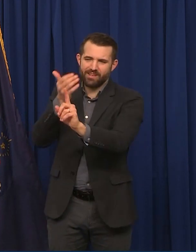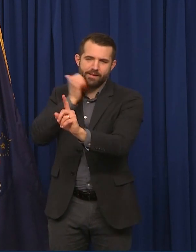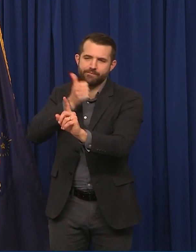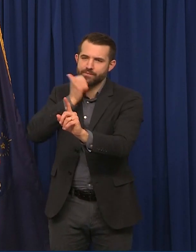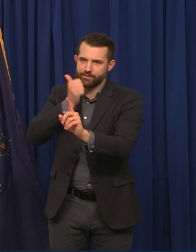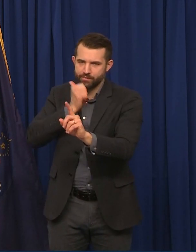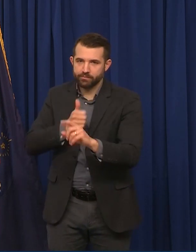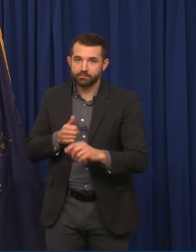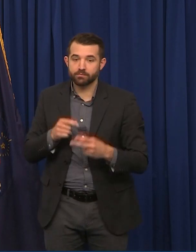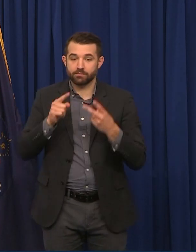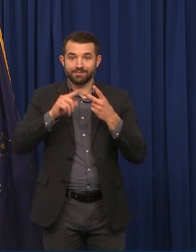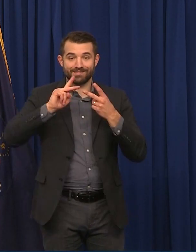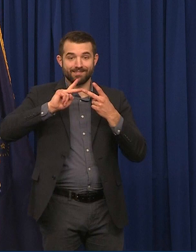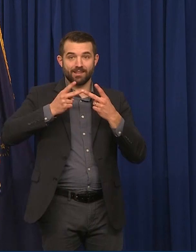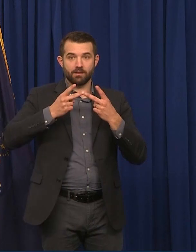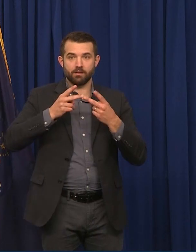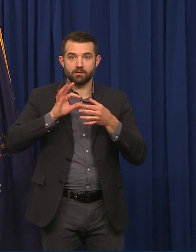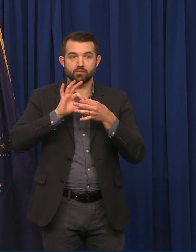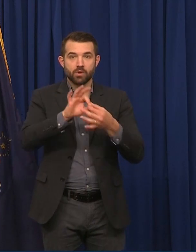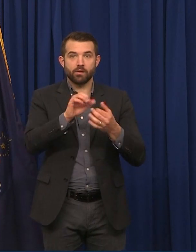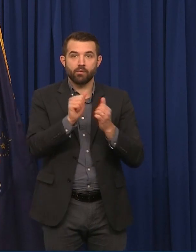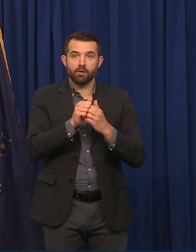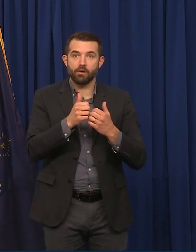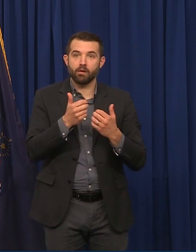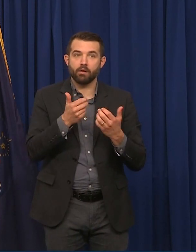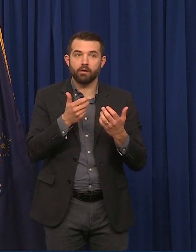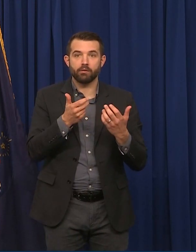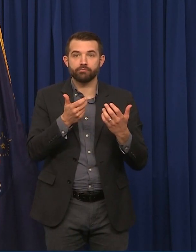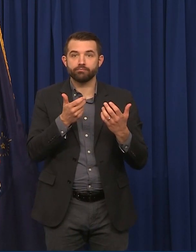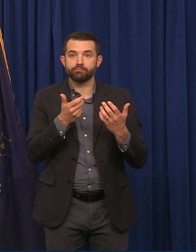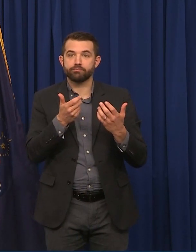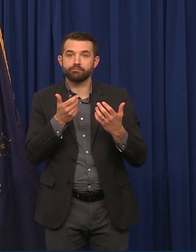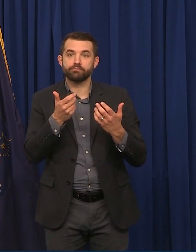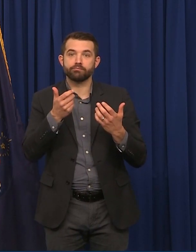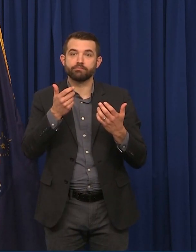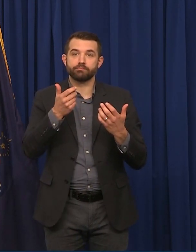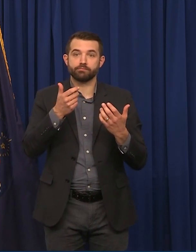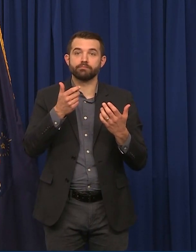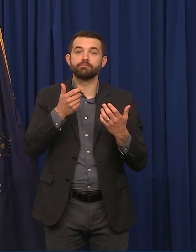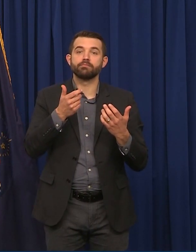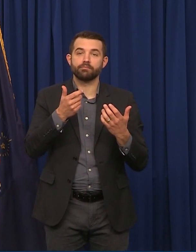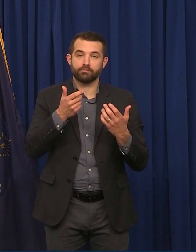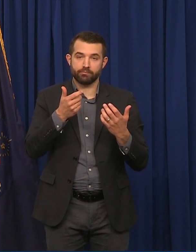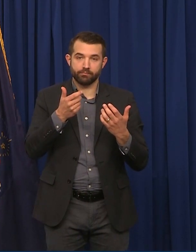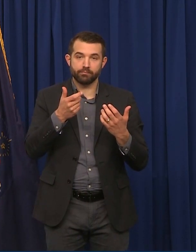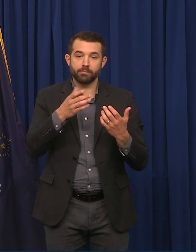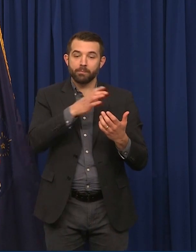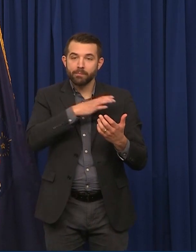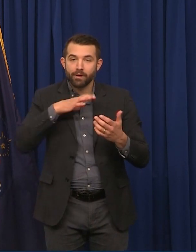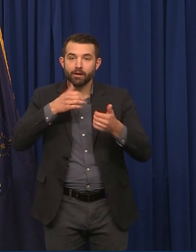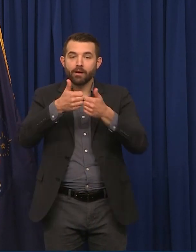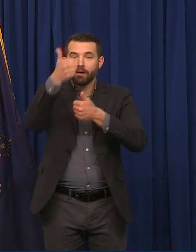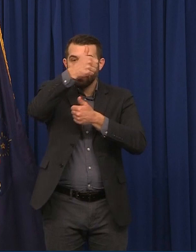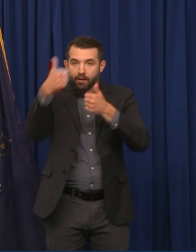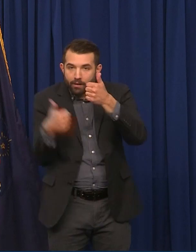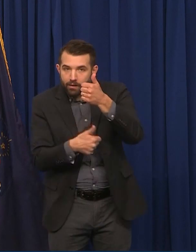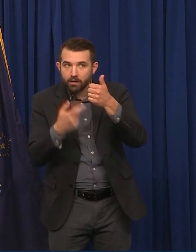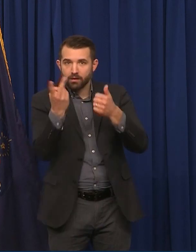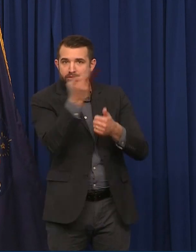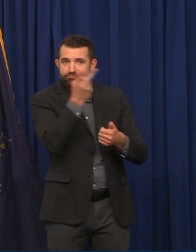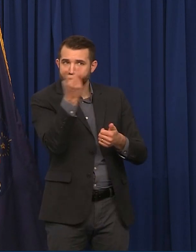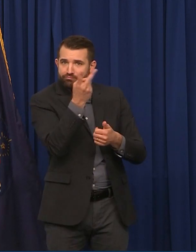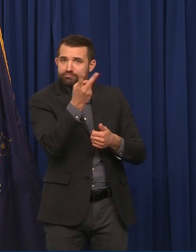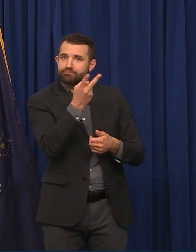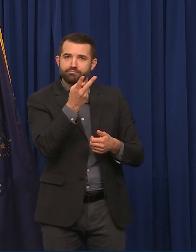Corrections, DOC, Commissioner Liberty, Deputy Commissioner Thornell have been some of the very first groups of people that we